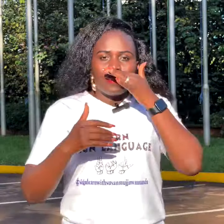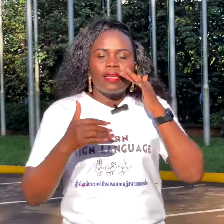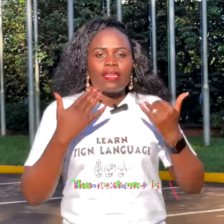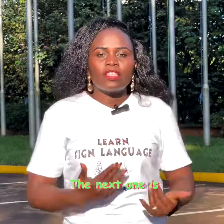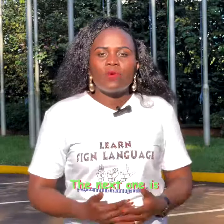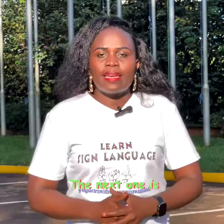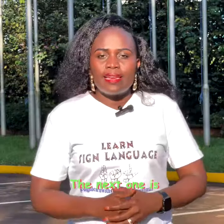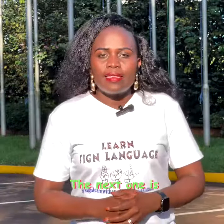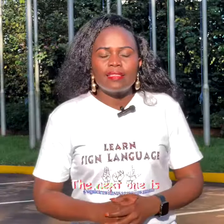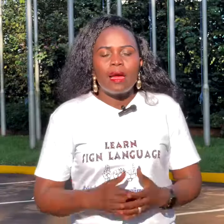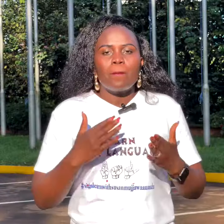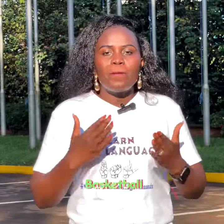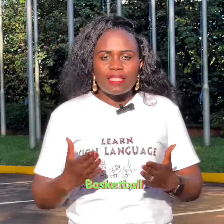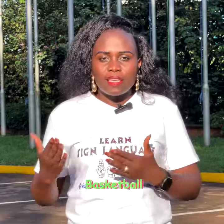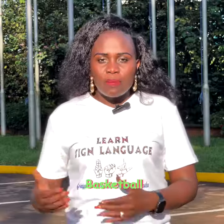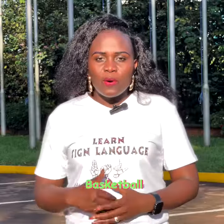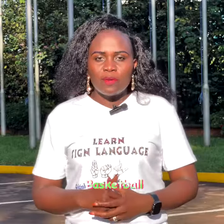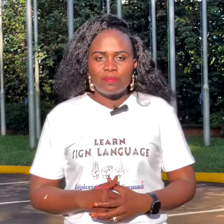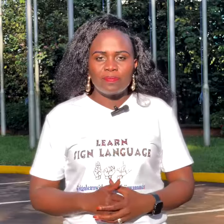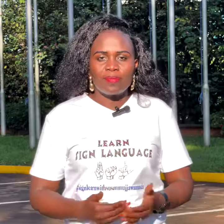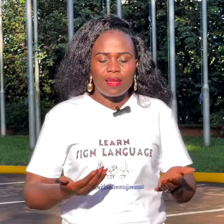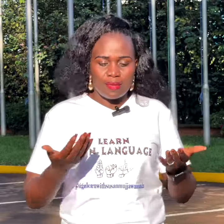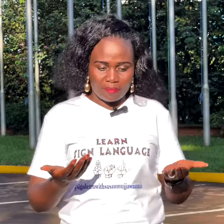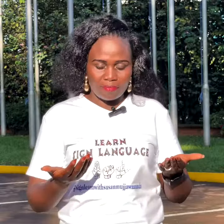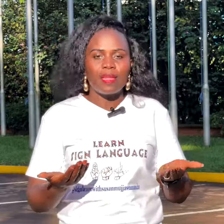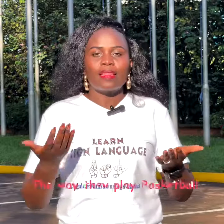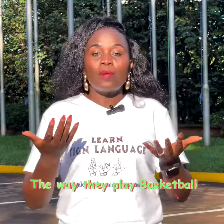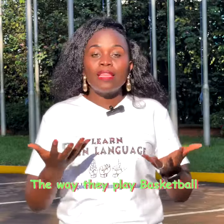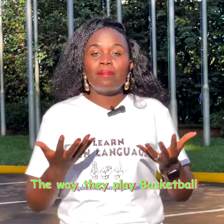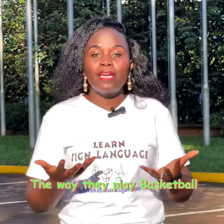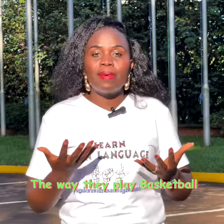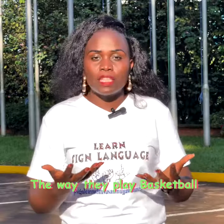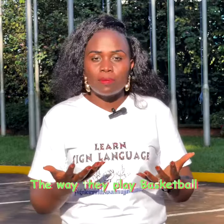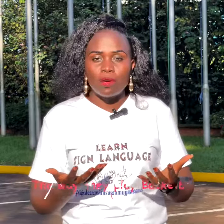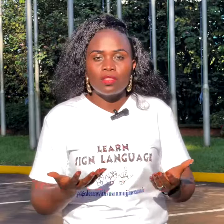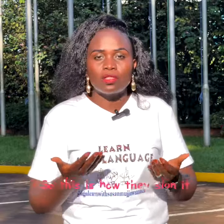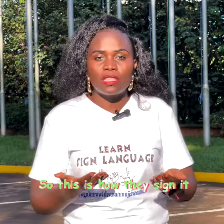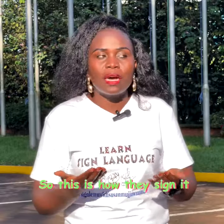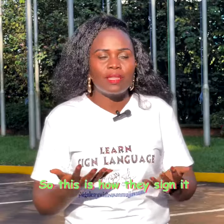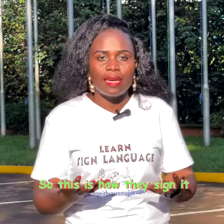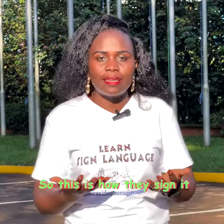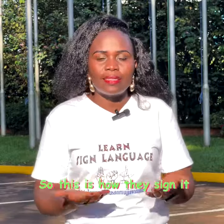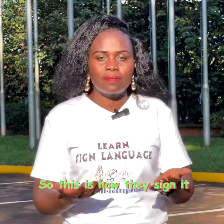The next one is basketball. The way they play basketball, so this is how they sign it.